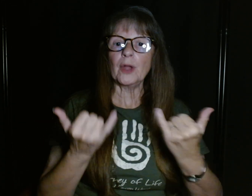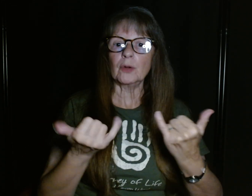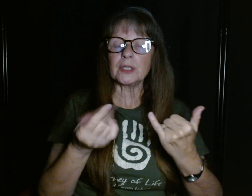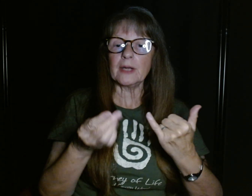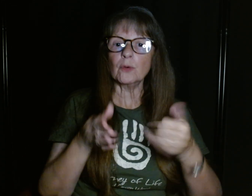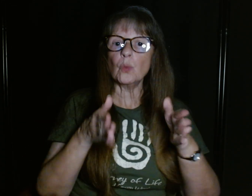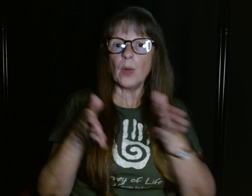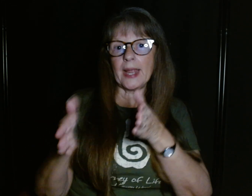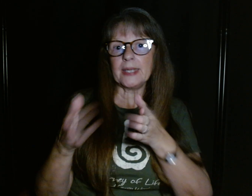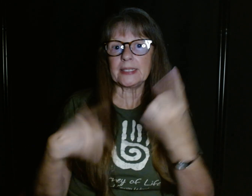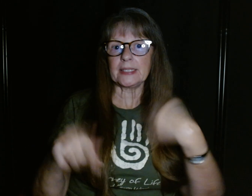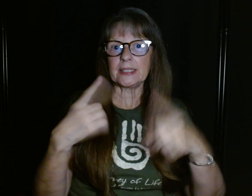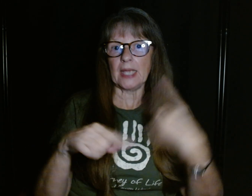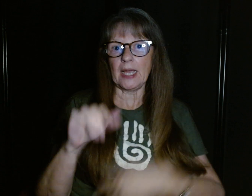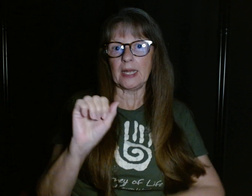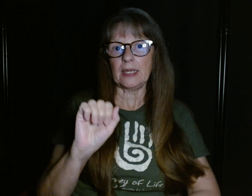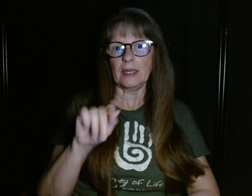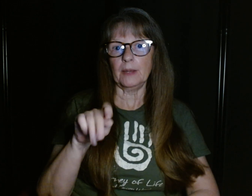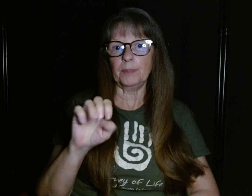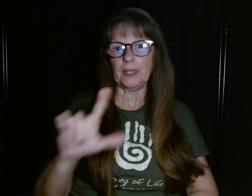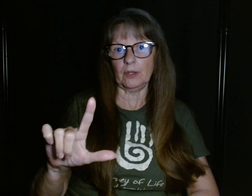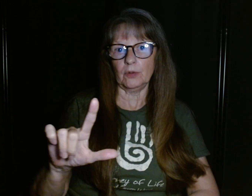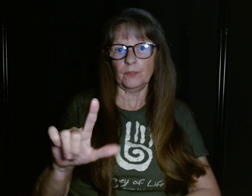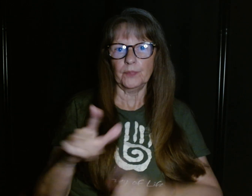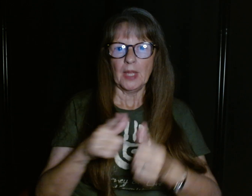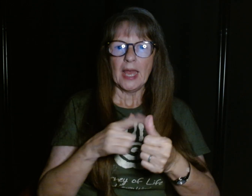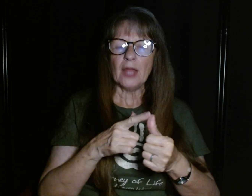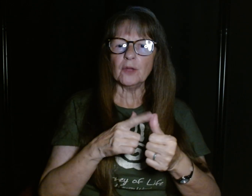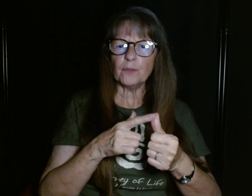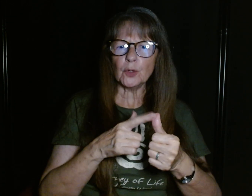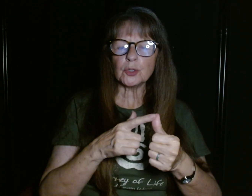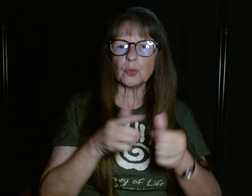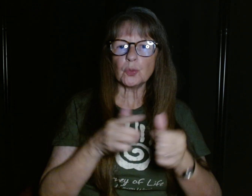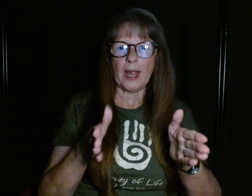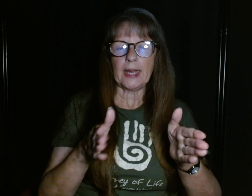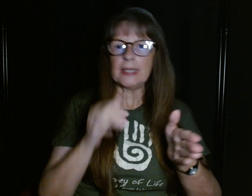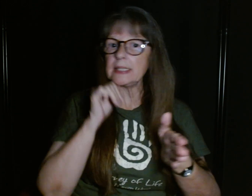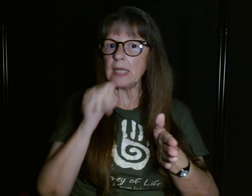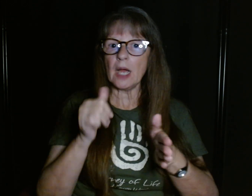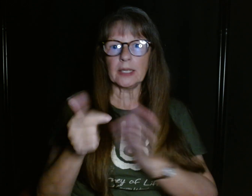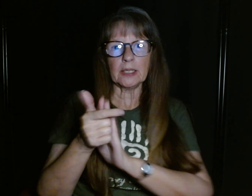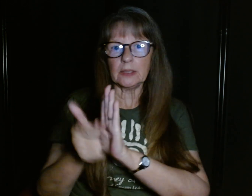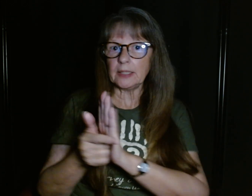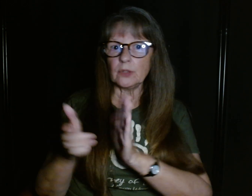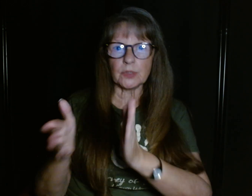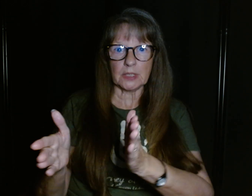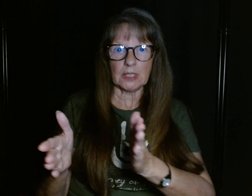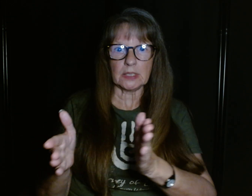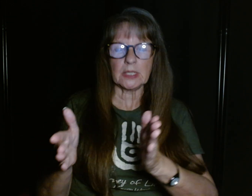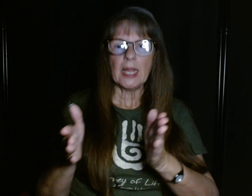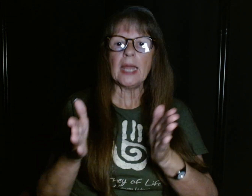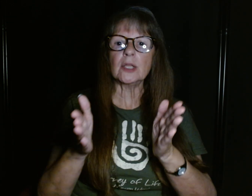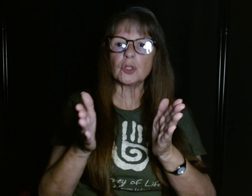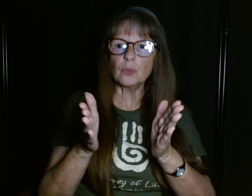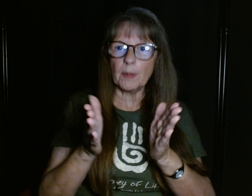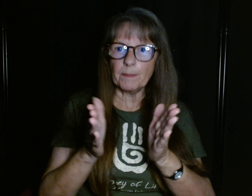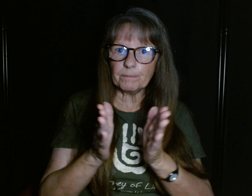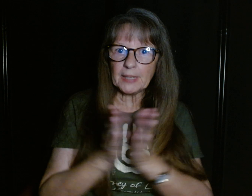are several ways to sign appeal. And the first way is not in a legal sense, it is to appeal,